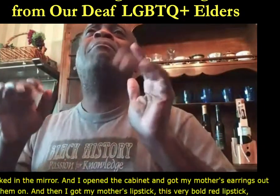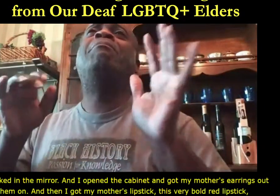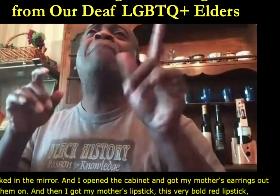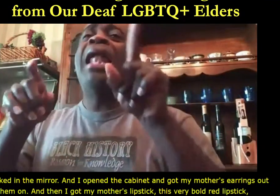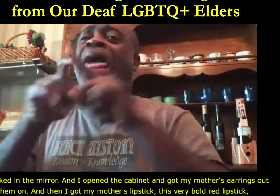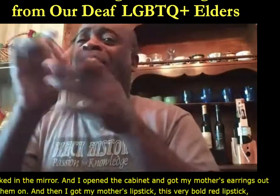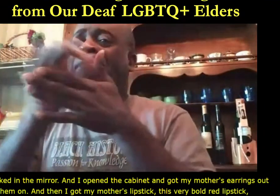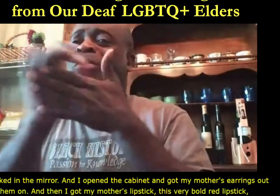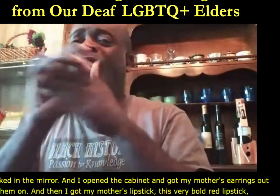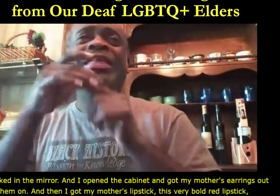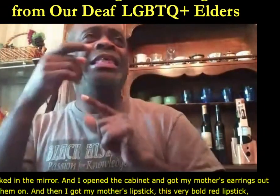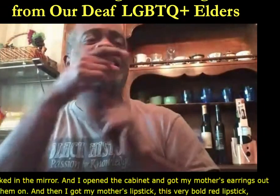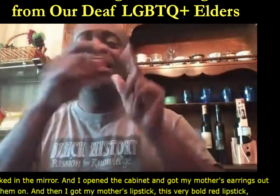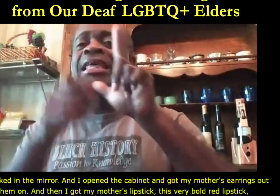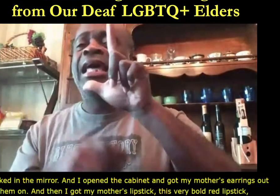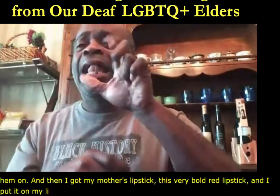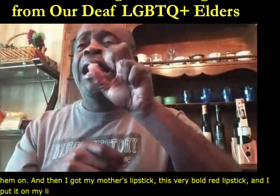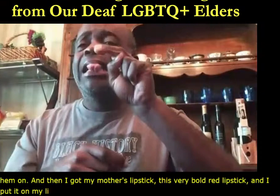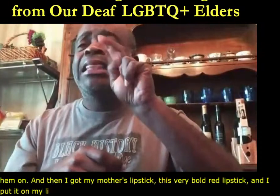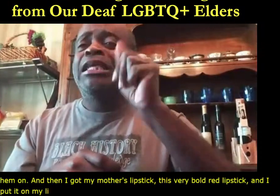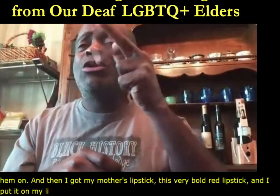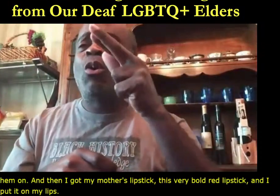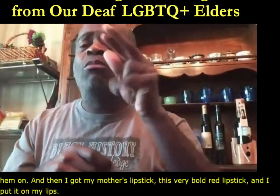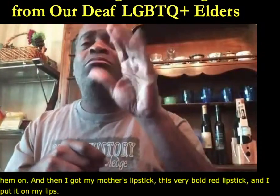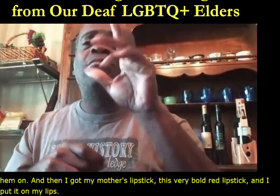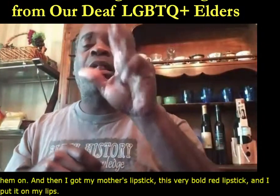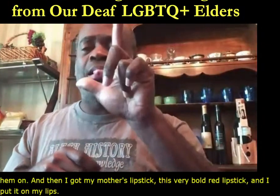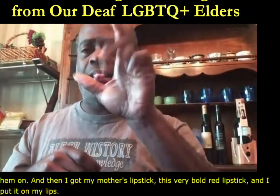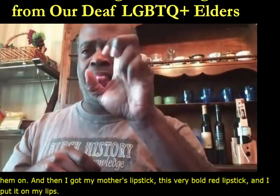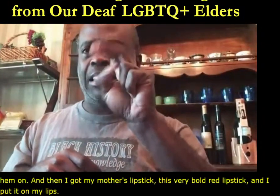and then i started performing like in the movie like lena horn